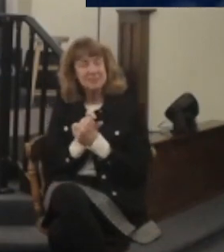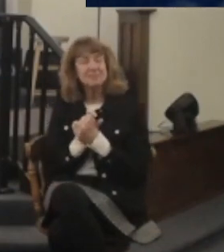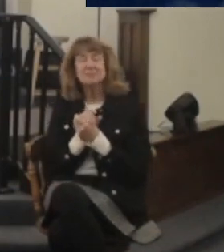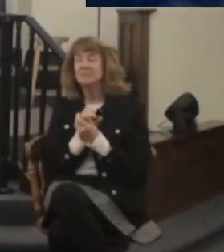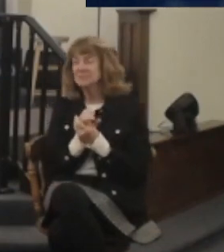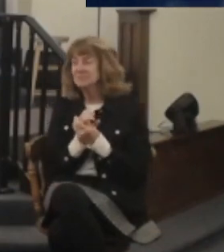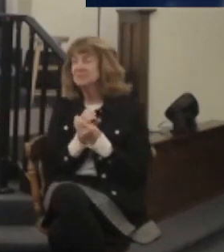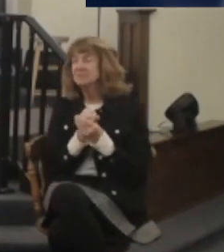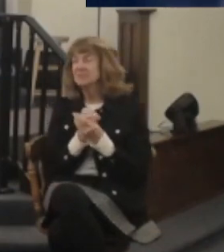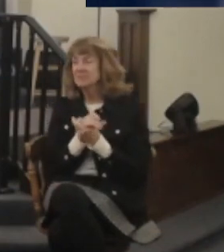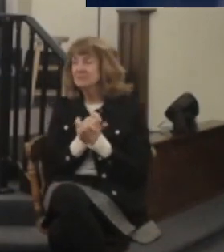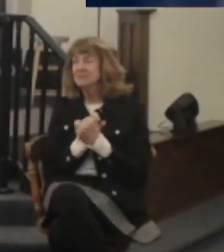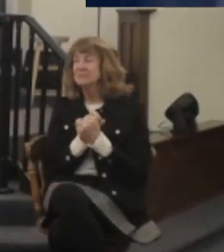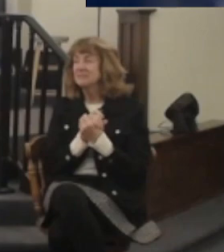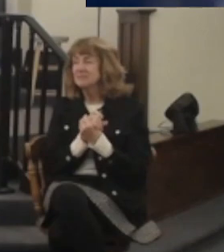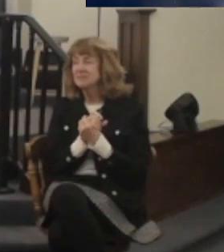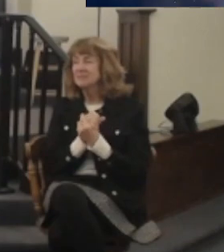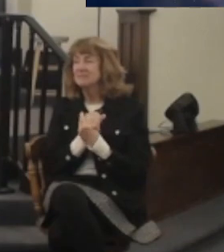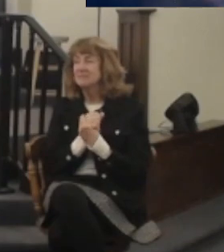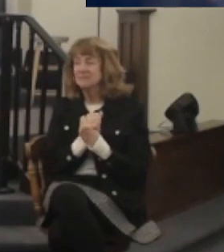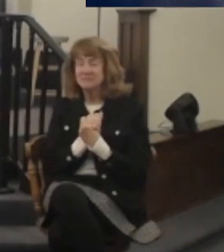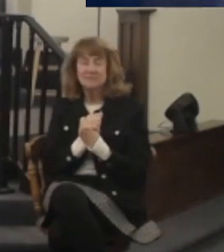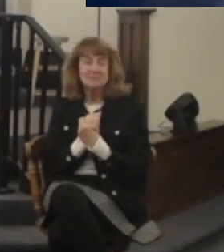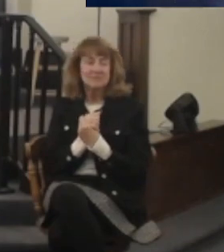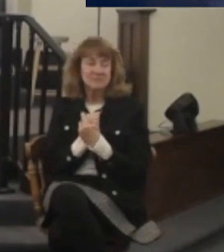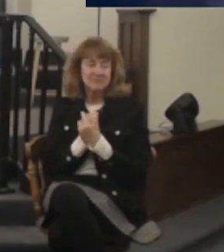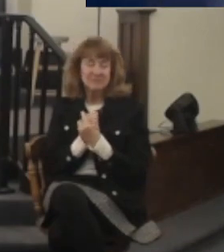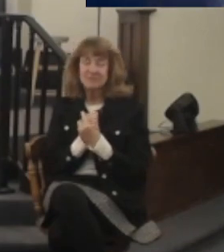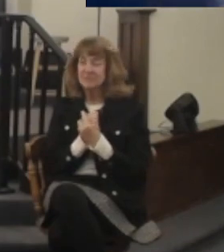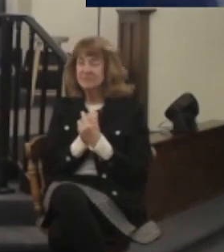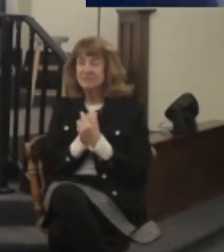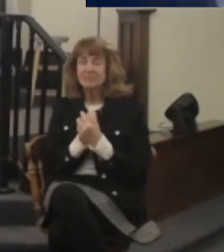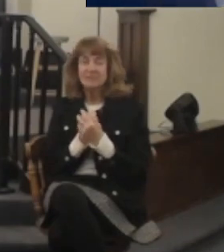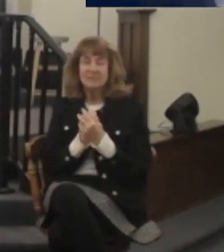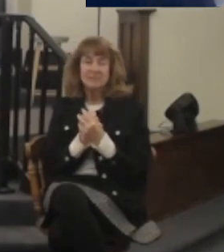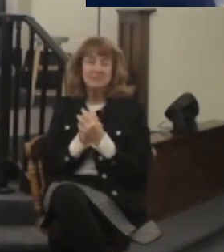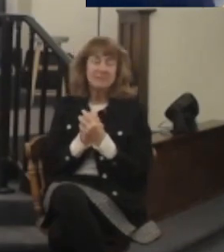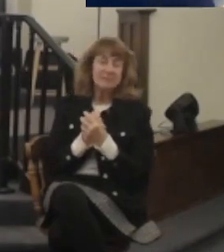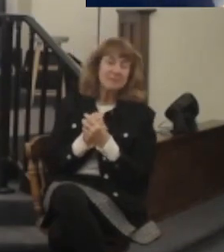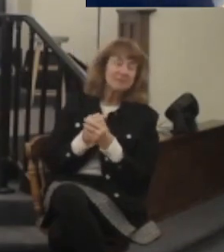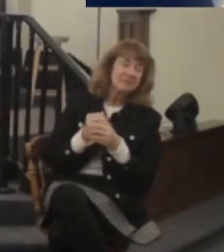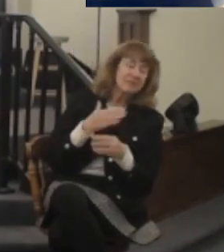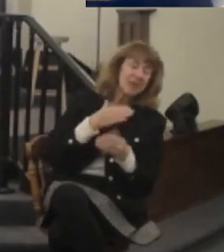Yes, definitely add the youth group to your prayer list. Yes, Chris.